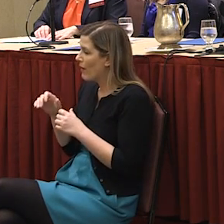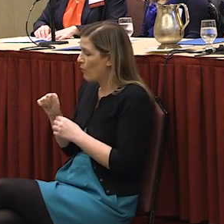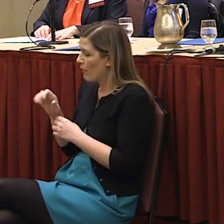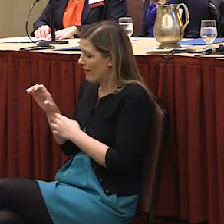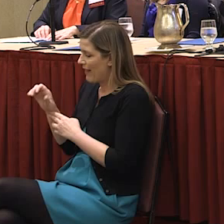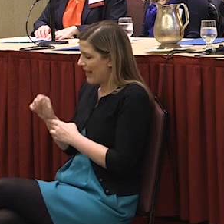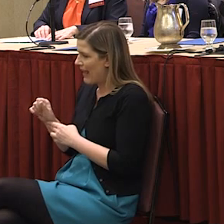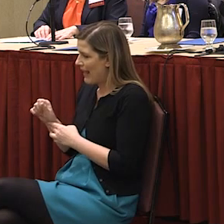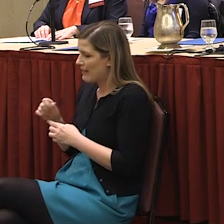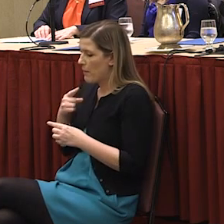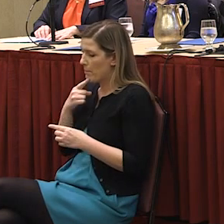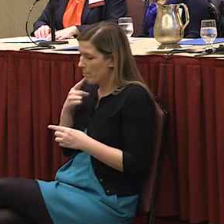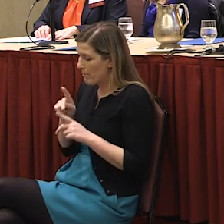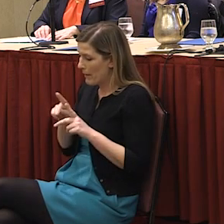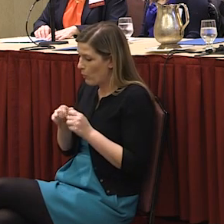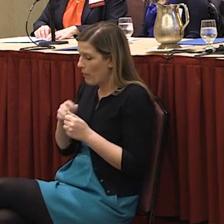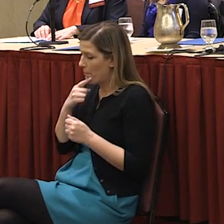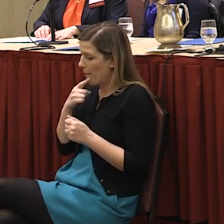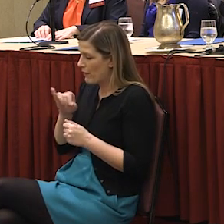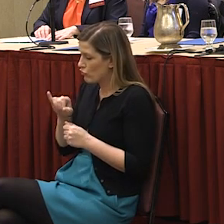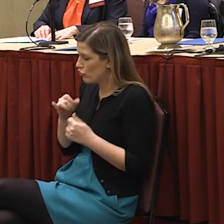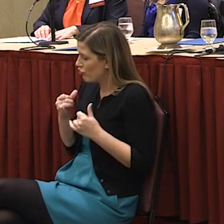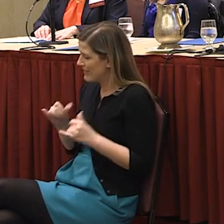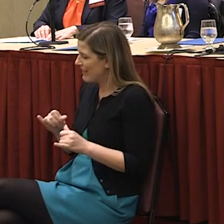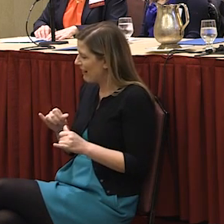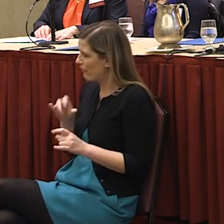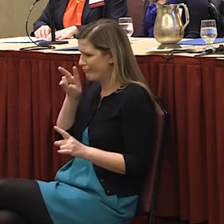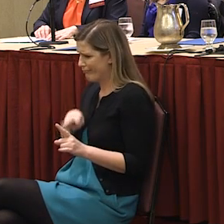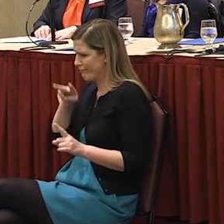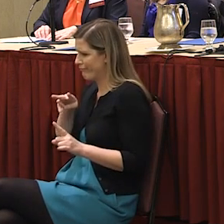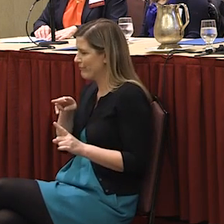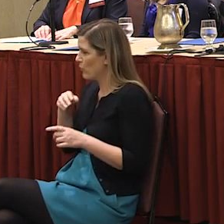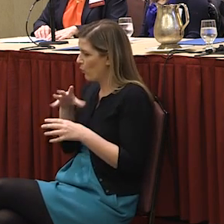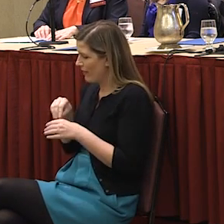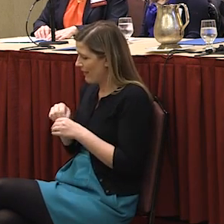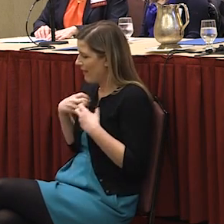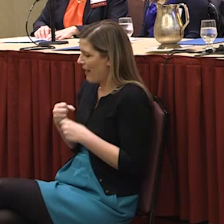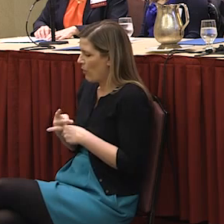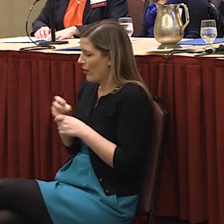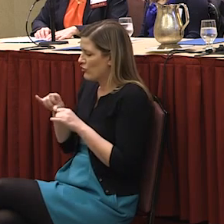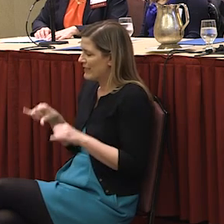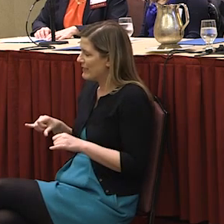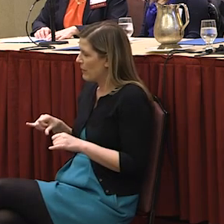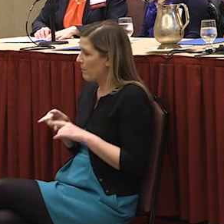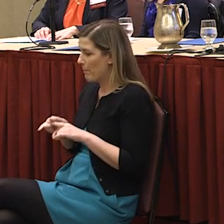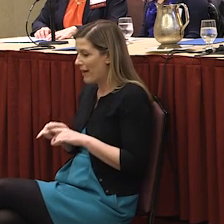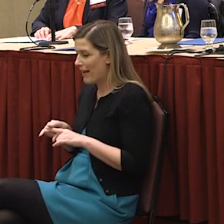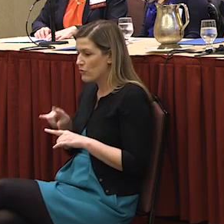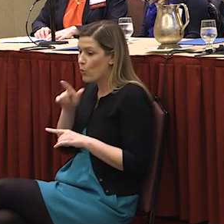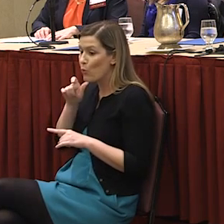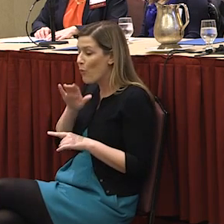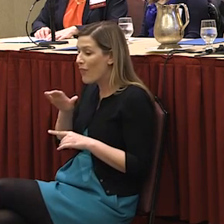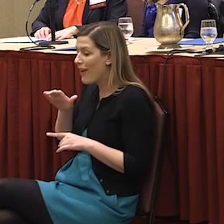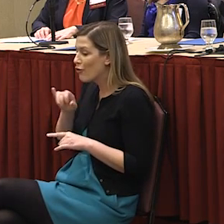public insurance, people with public insurance are still treated differently in the healthcare system based on these insurance